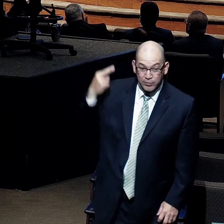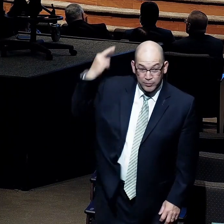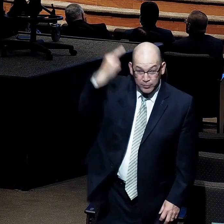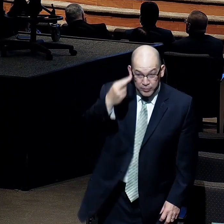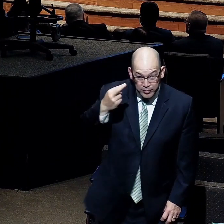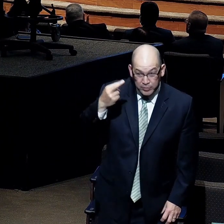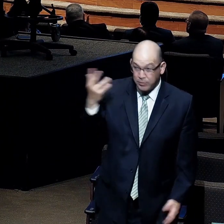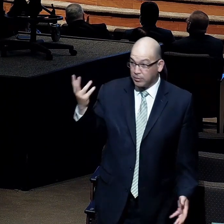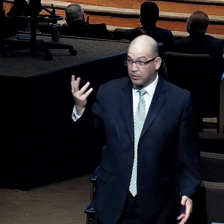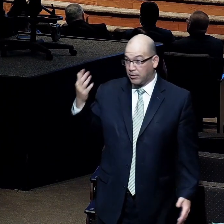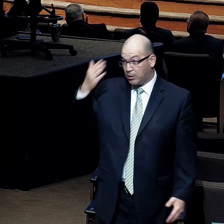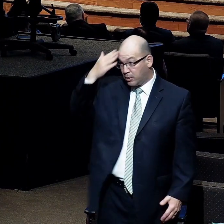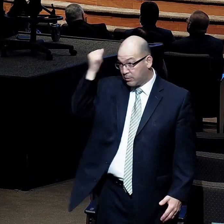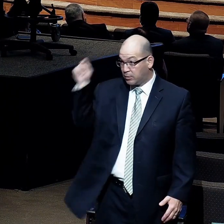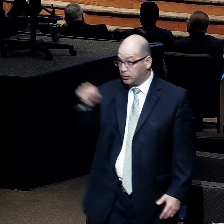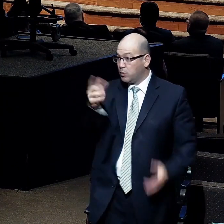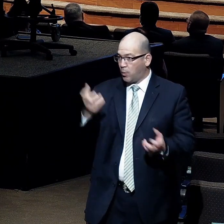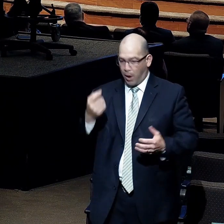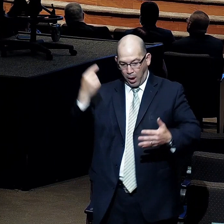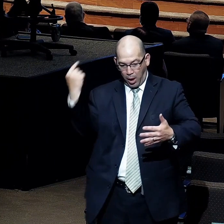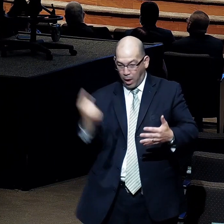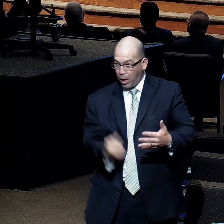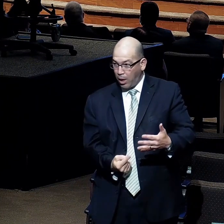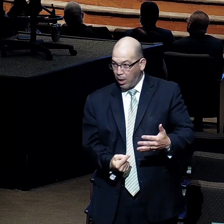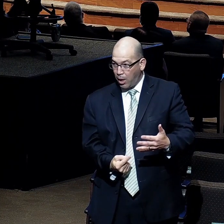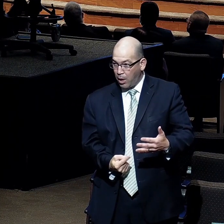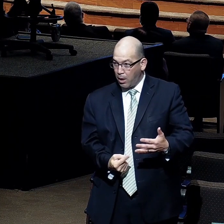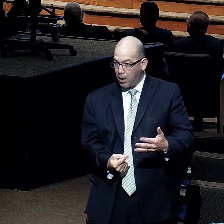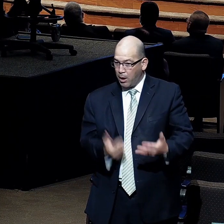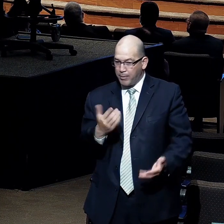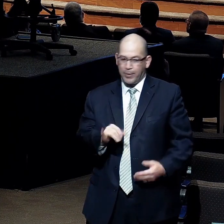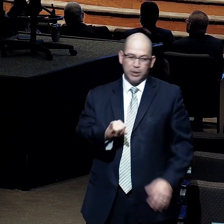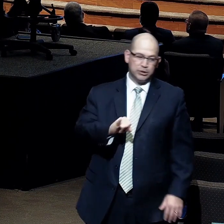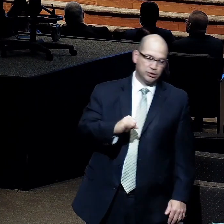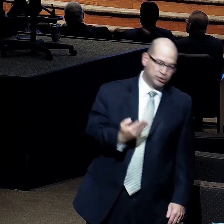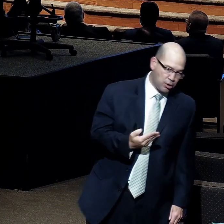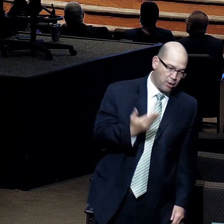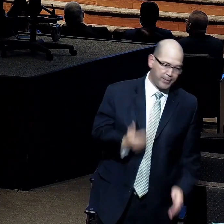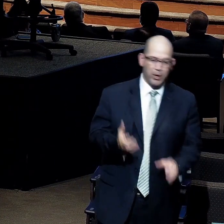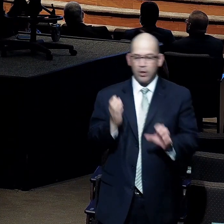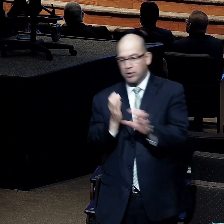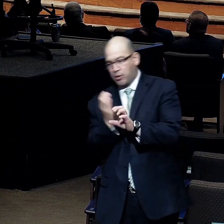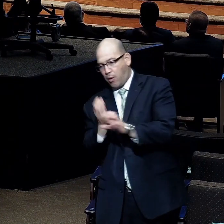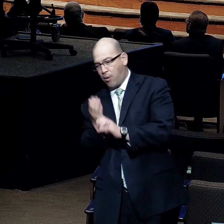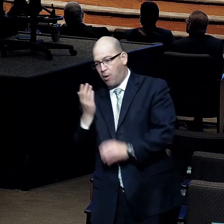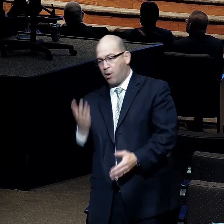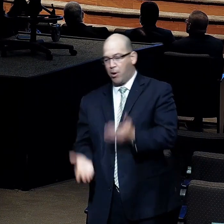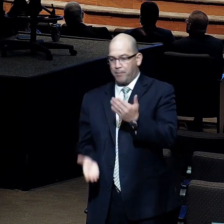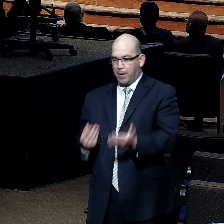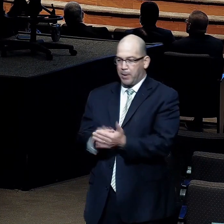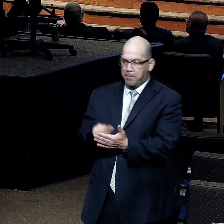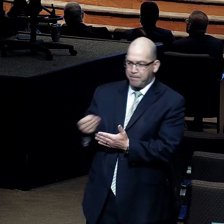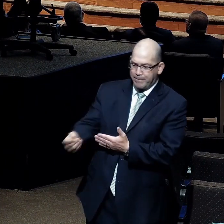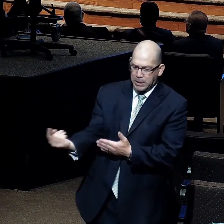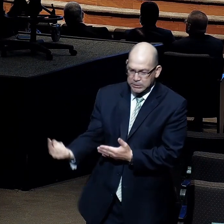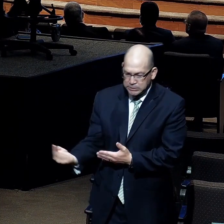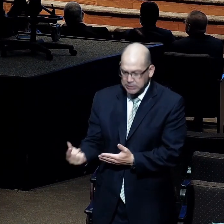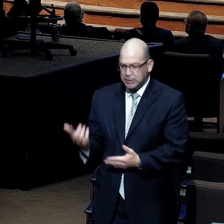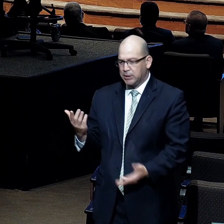what you want? Then maybe it's a job, maybe it's a car, maybe it's a purchase you're about to make. Maybe for some of us that are younger, it's where we're going to go